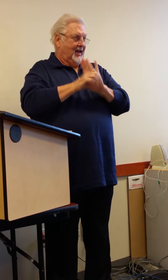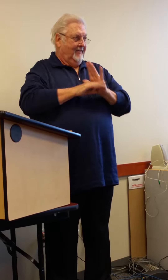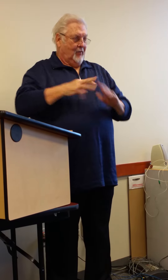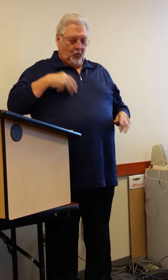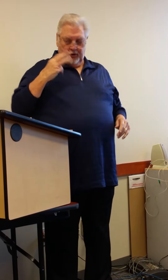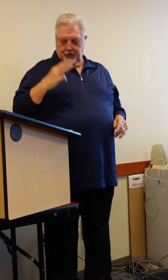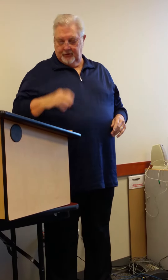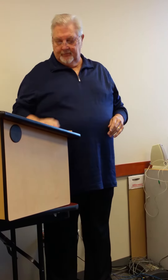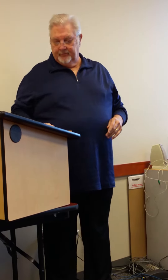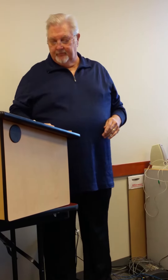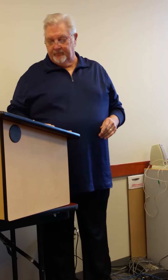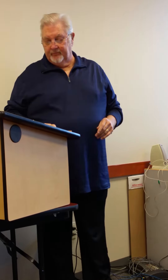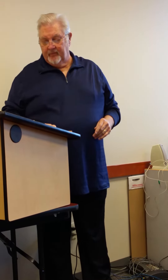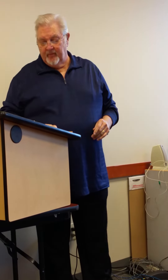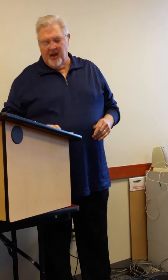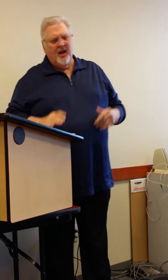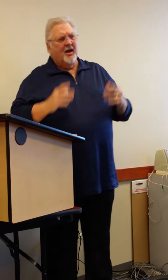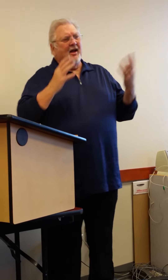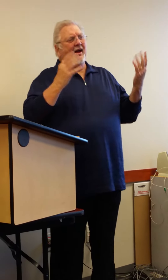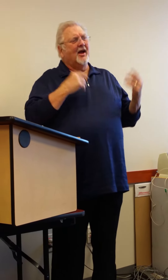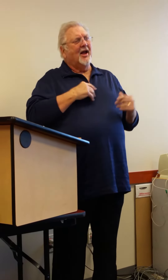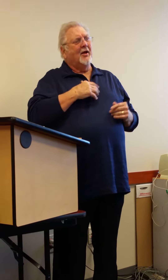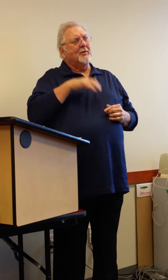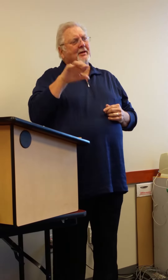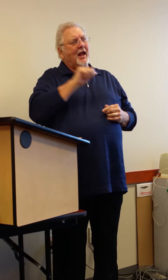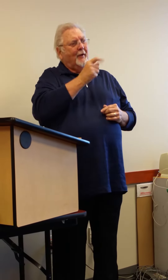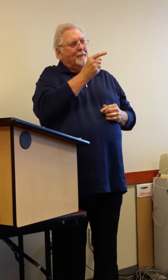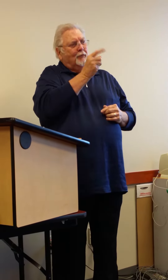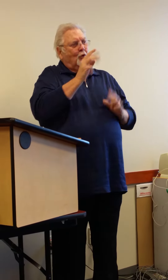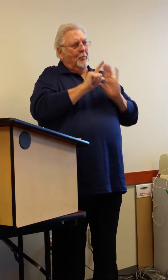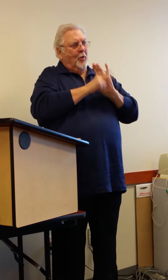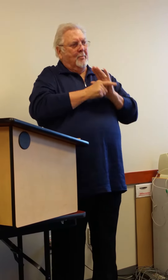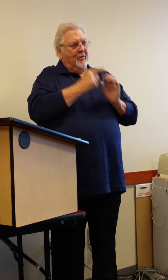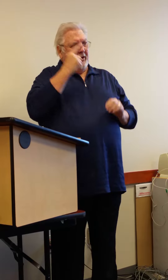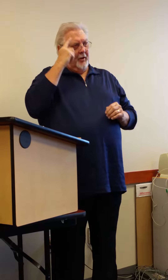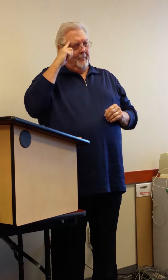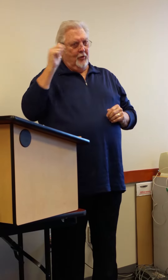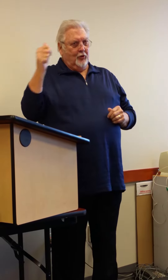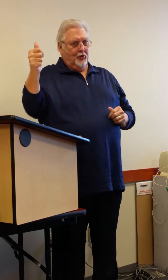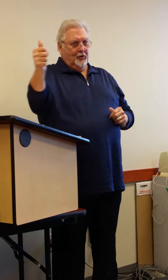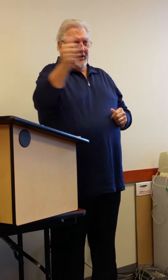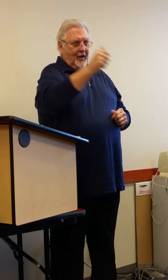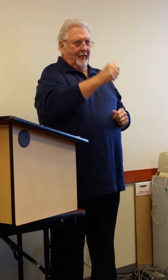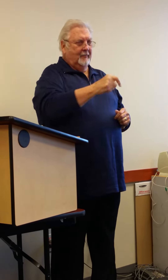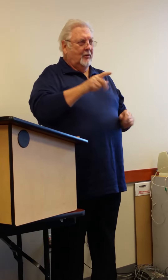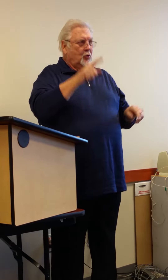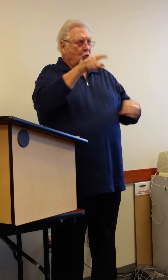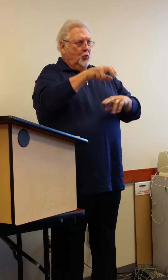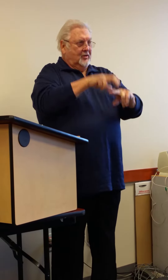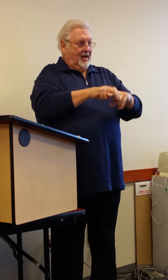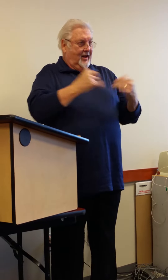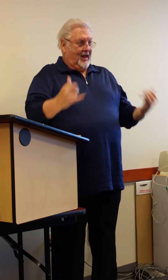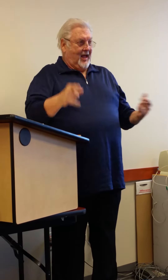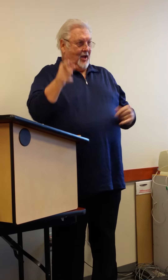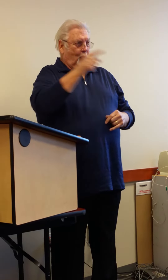deaf and hard of hearing in the state of Washington. You know, let me take just a few moments and think for yourselves as you're